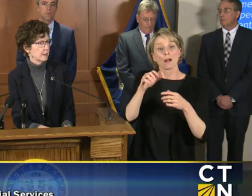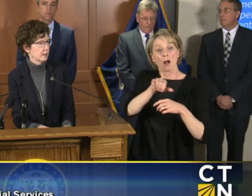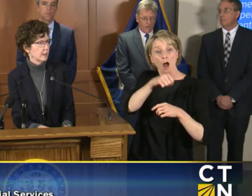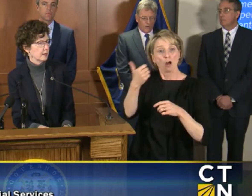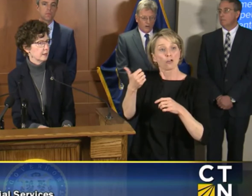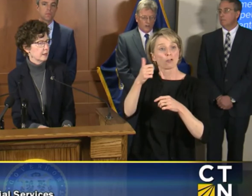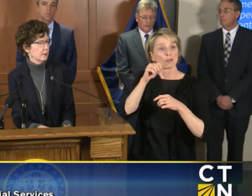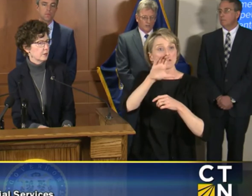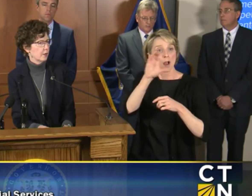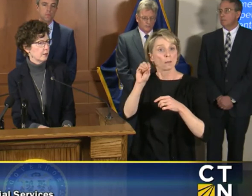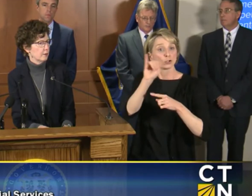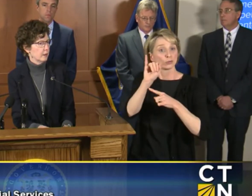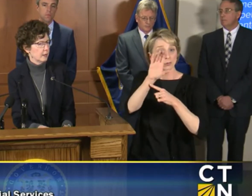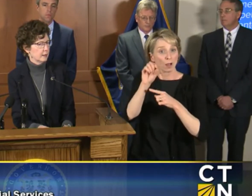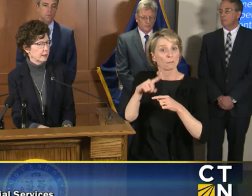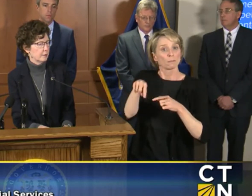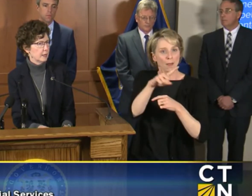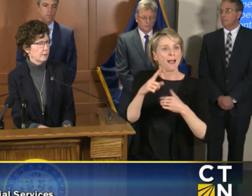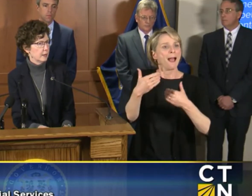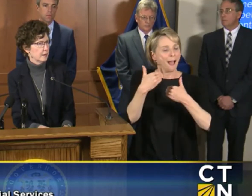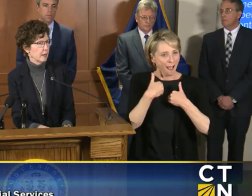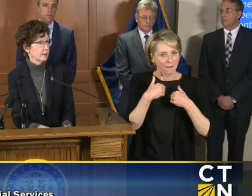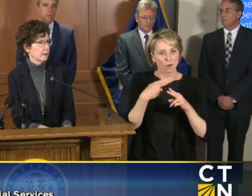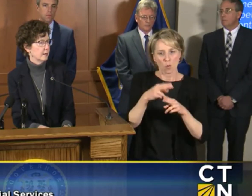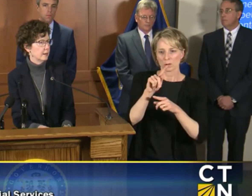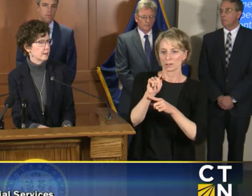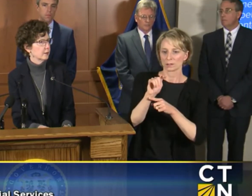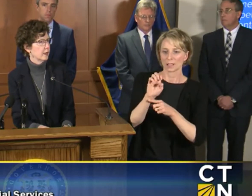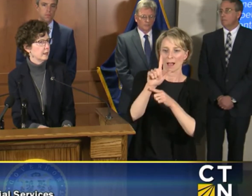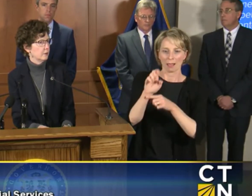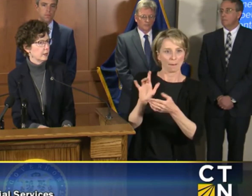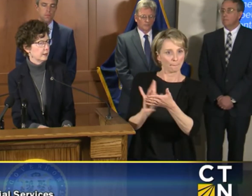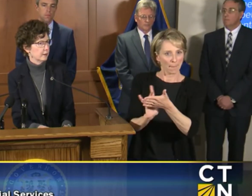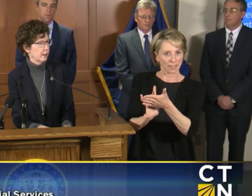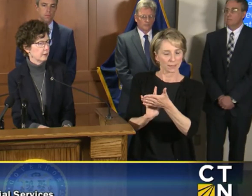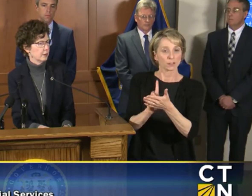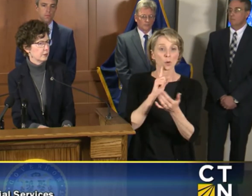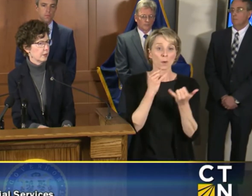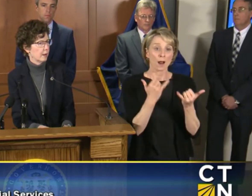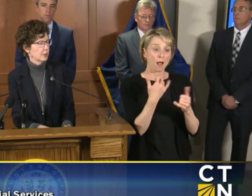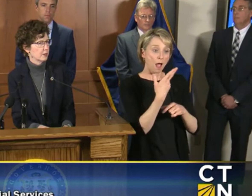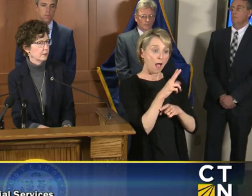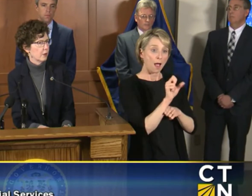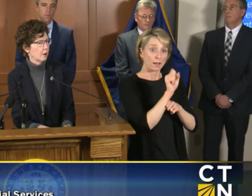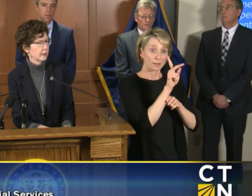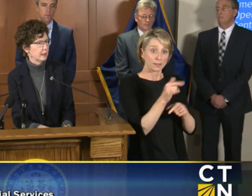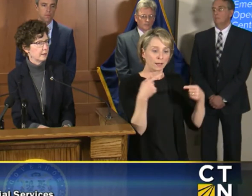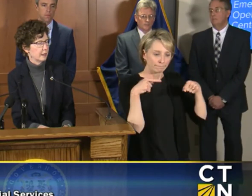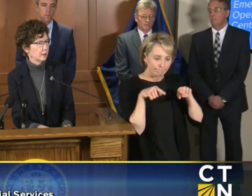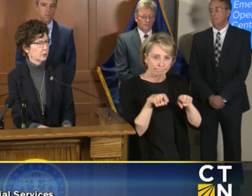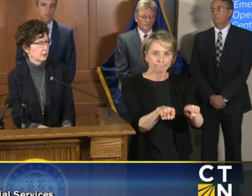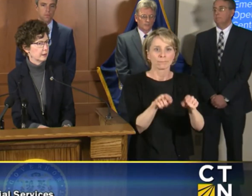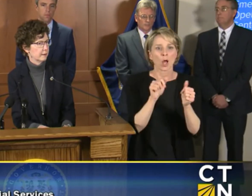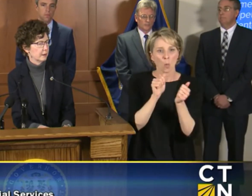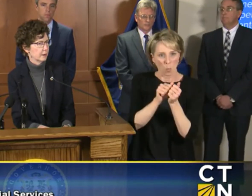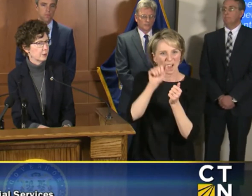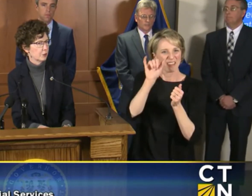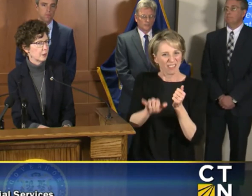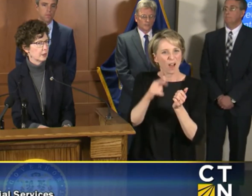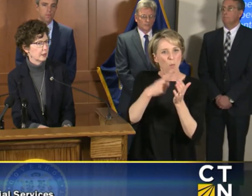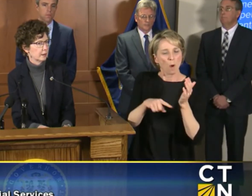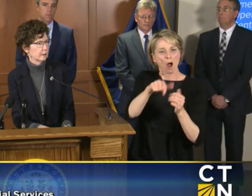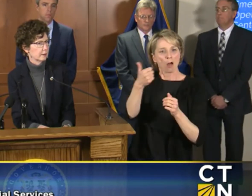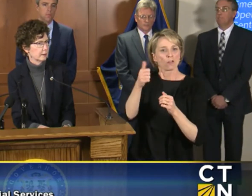certain extent. So in many ways, Husky is aligning with coverage options that were already available in the